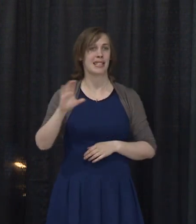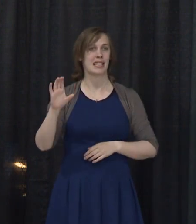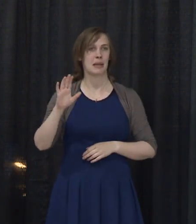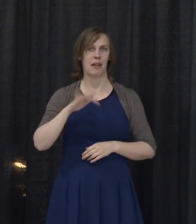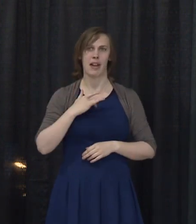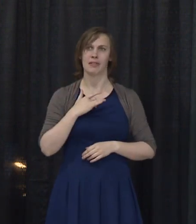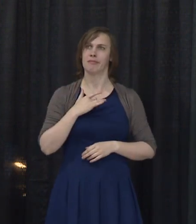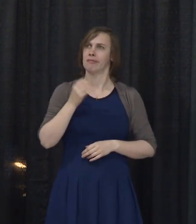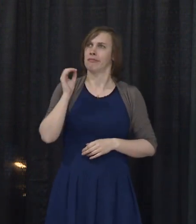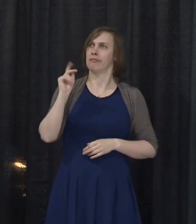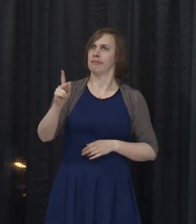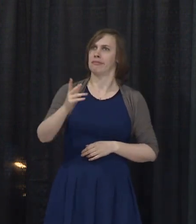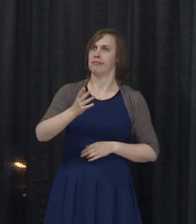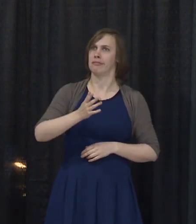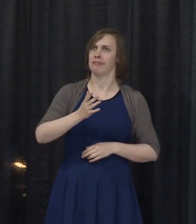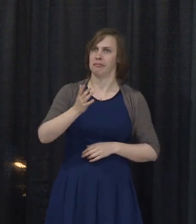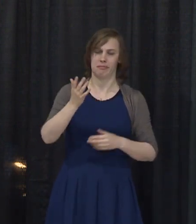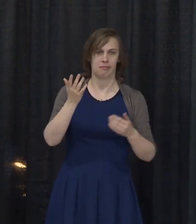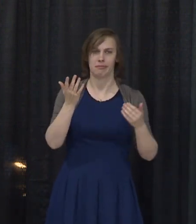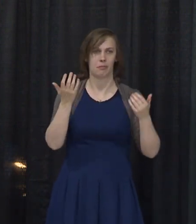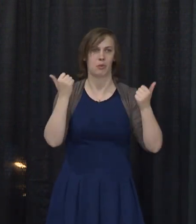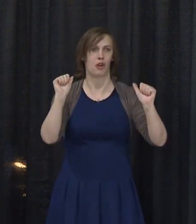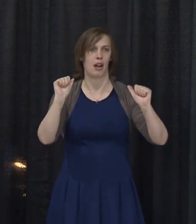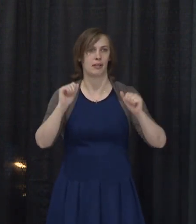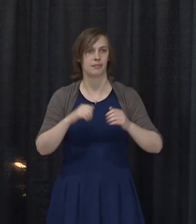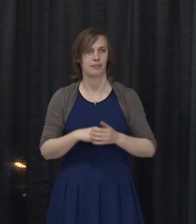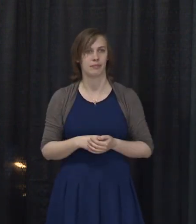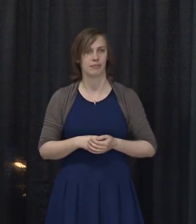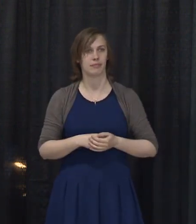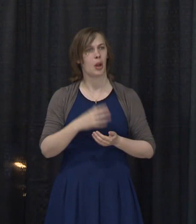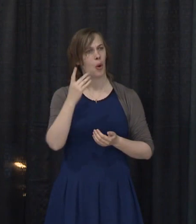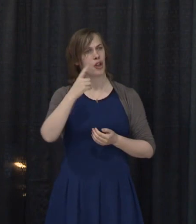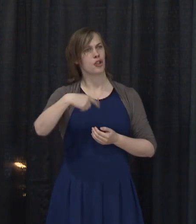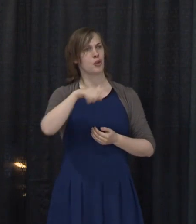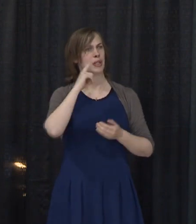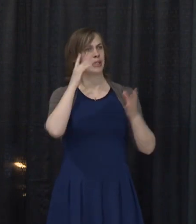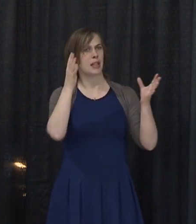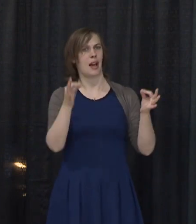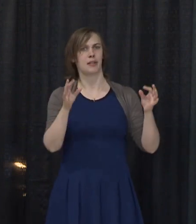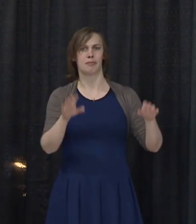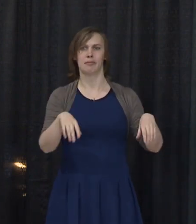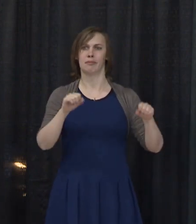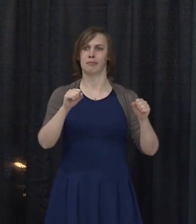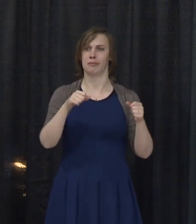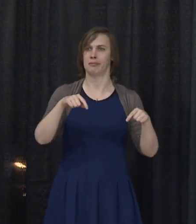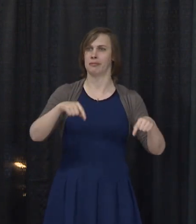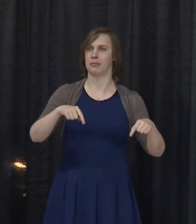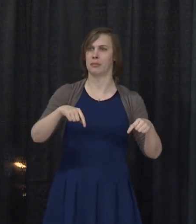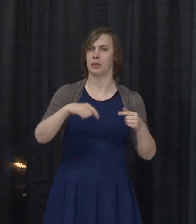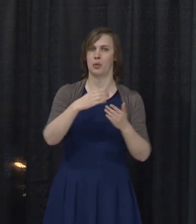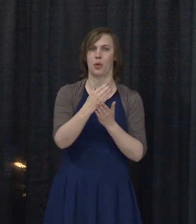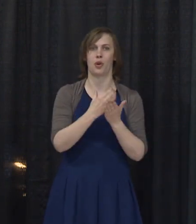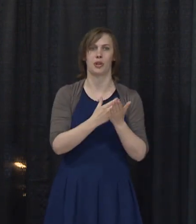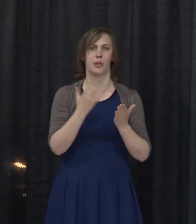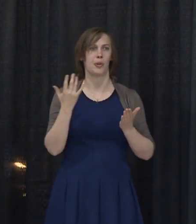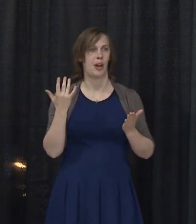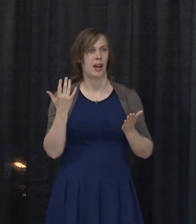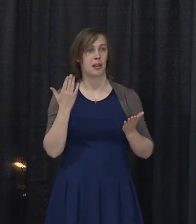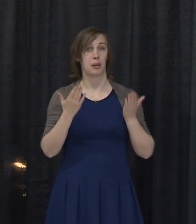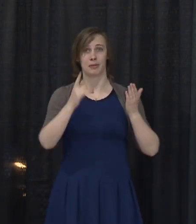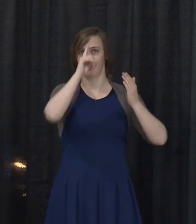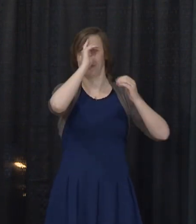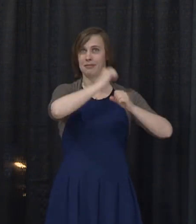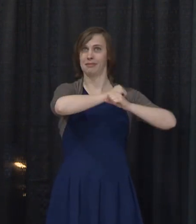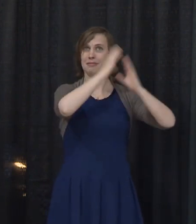of Business? What program piqued your interest? Perhaps you imagined a new career in administration or tourism,